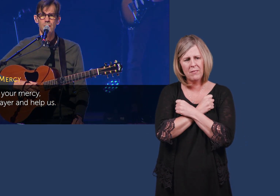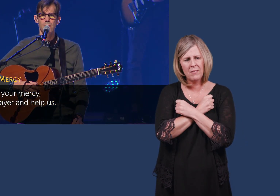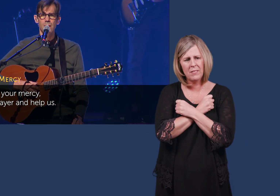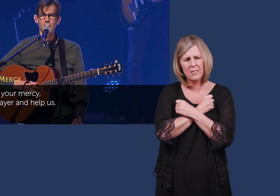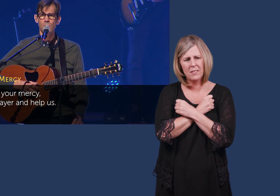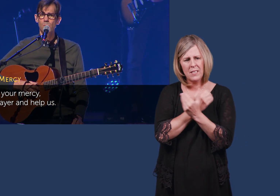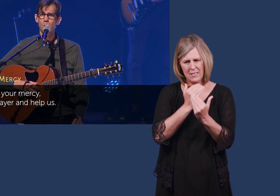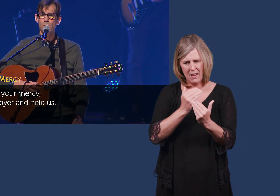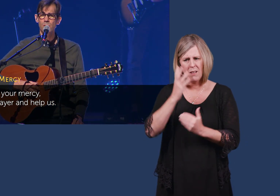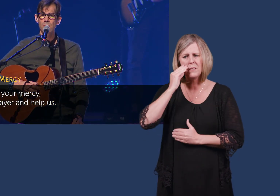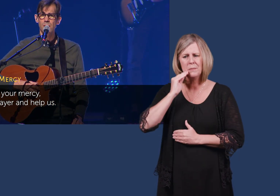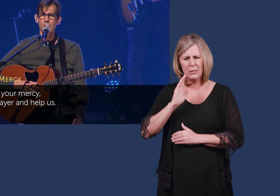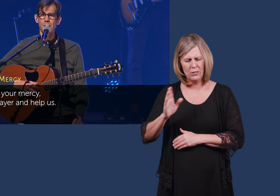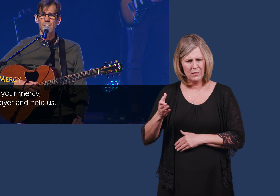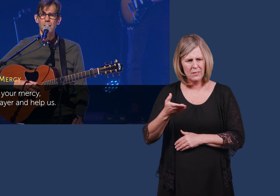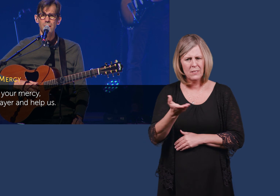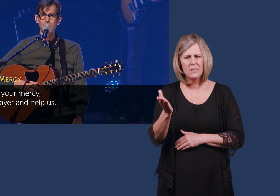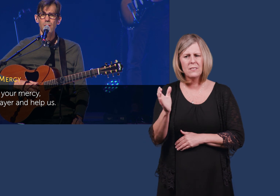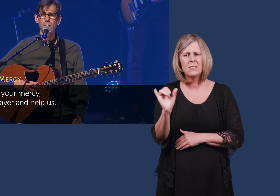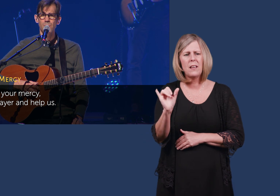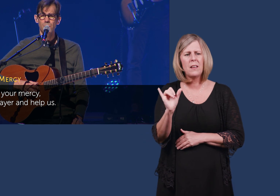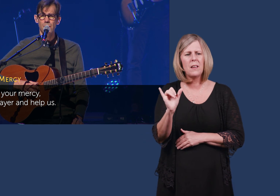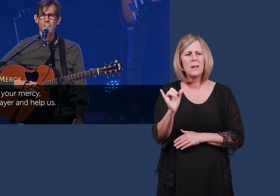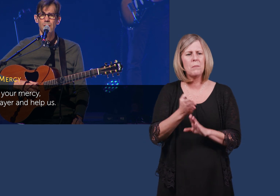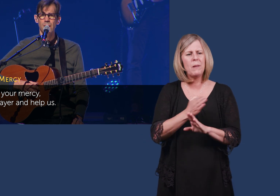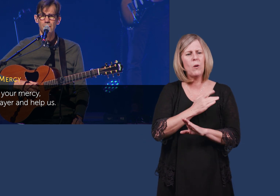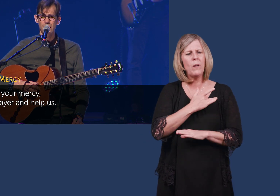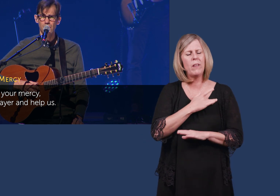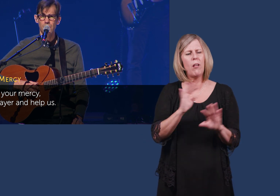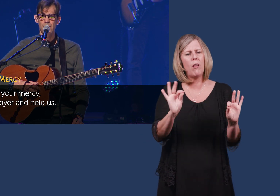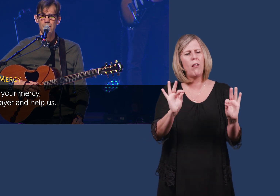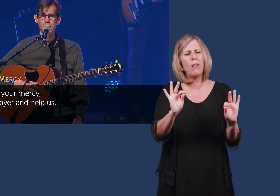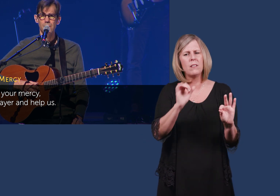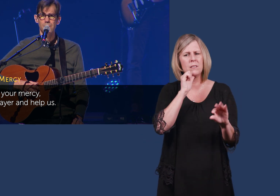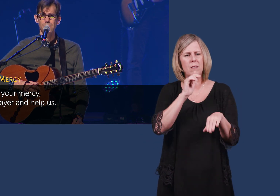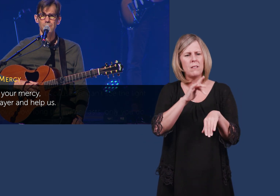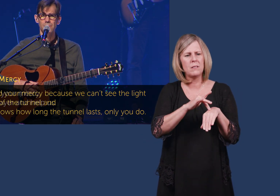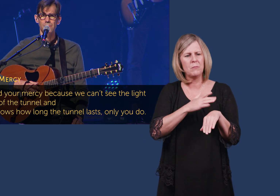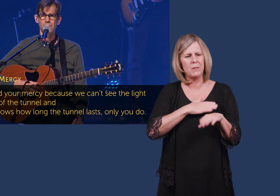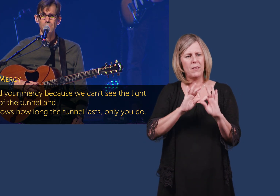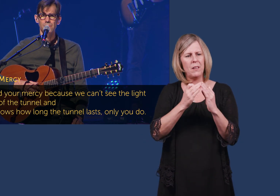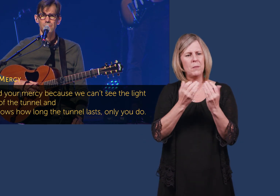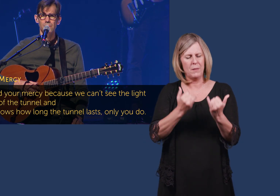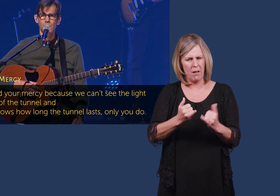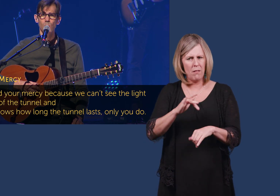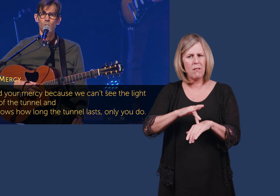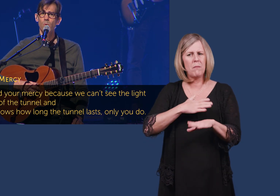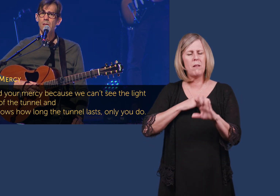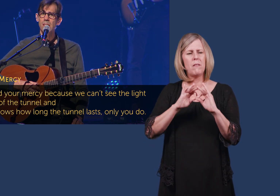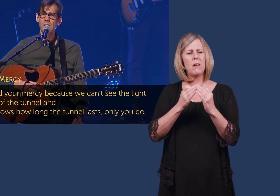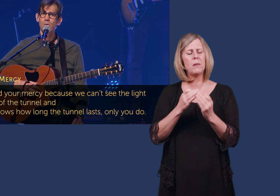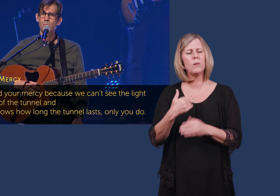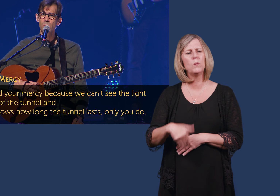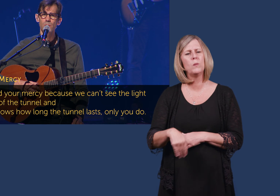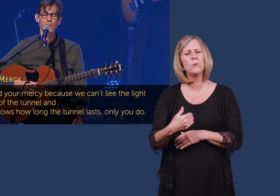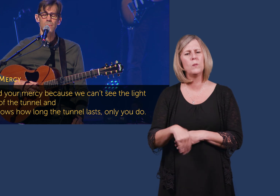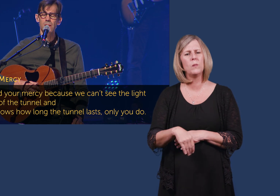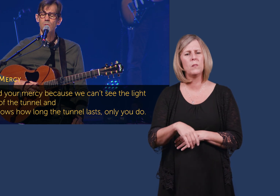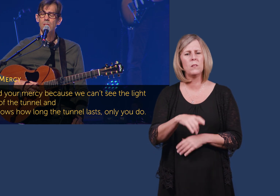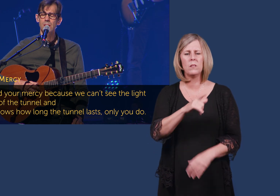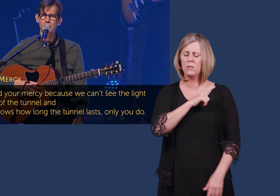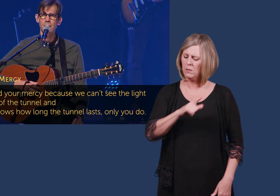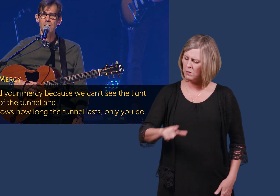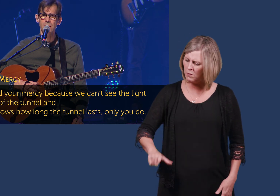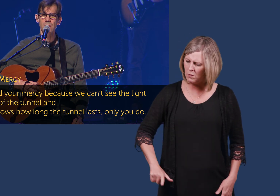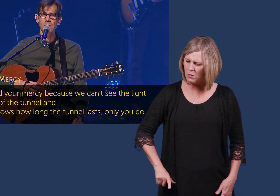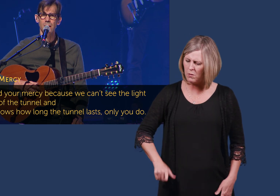Jesus, in your mercy, hear our prayer and help us. Lord, we need your mercy because